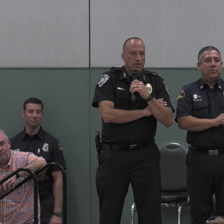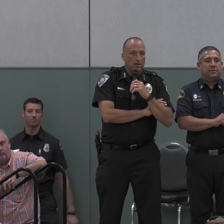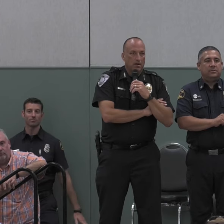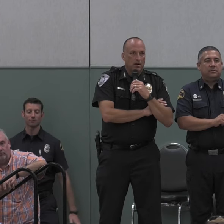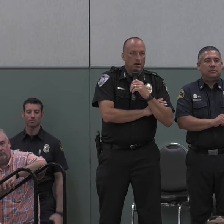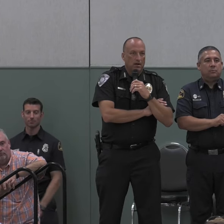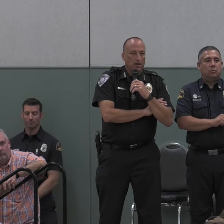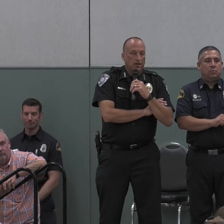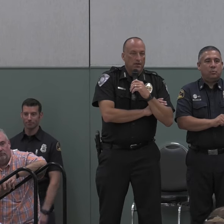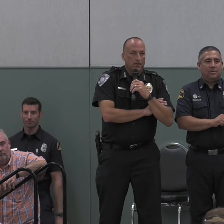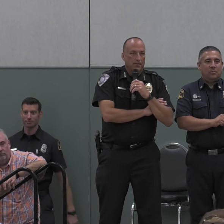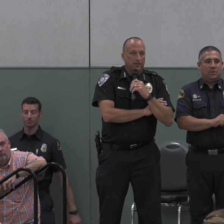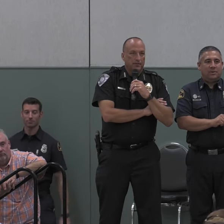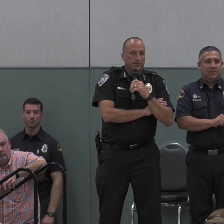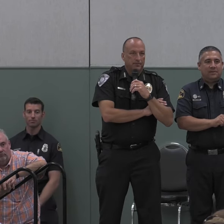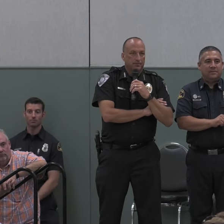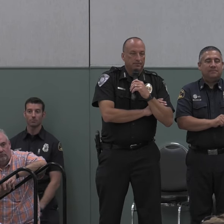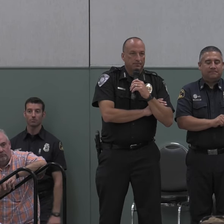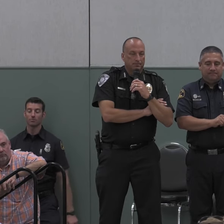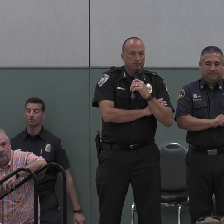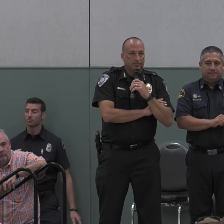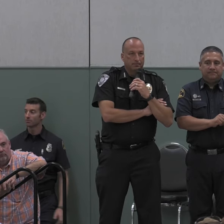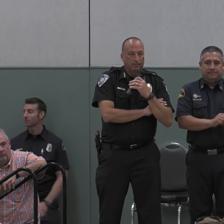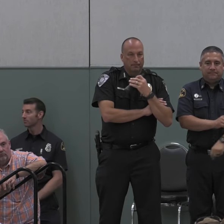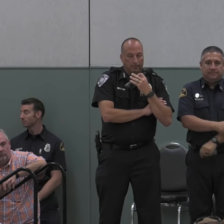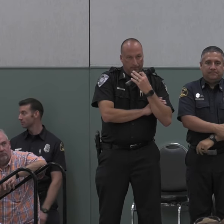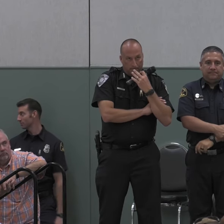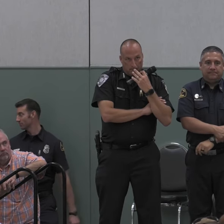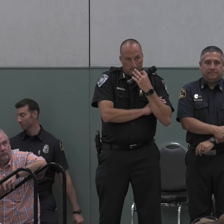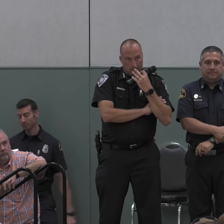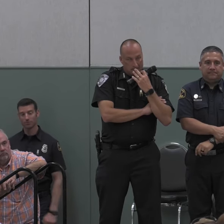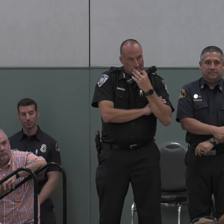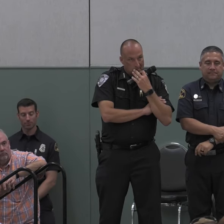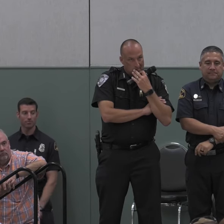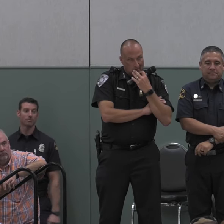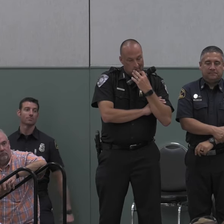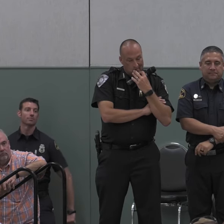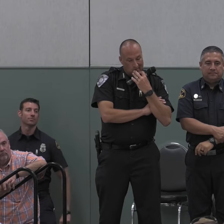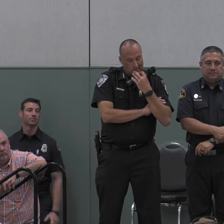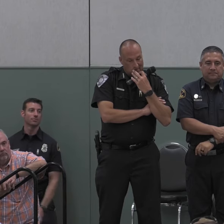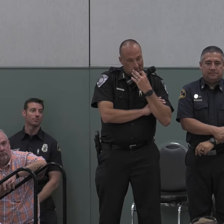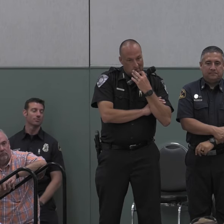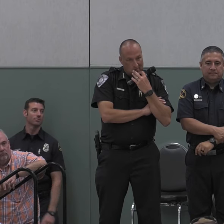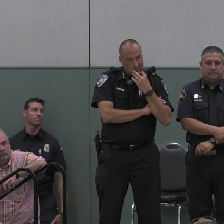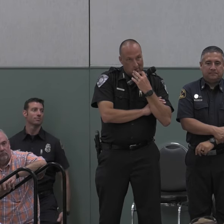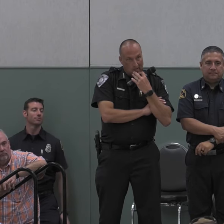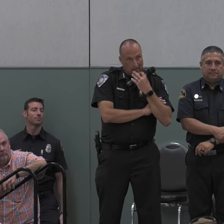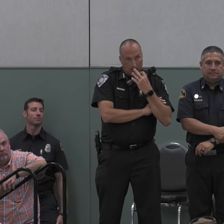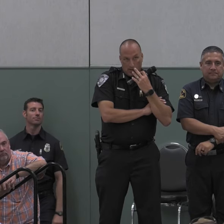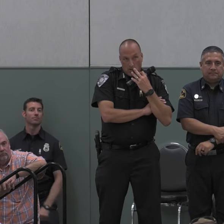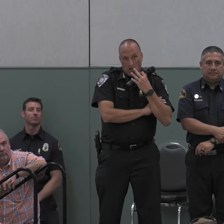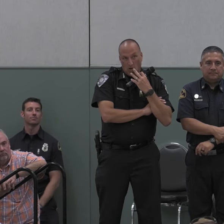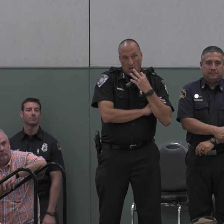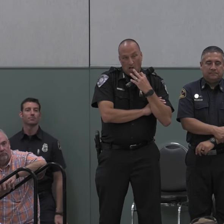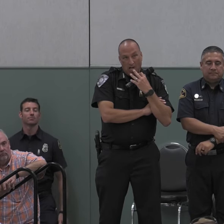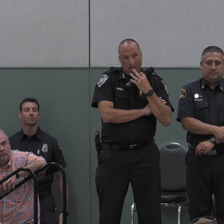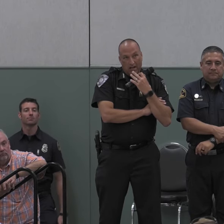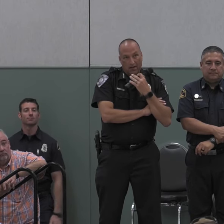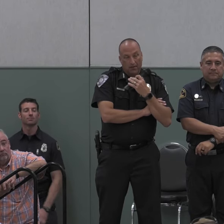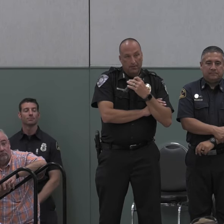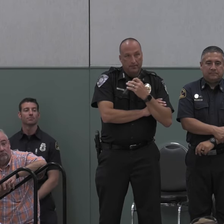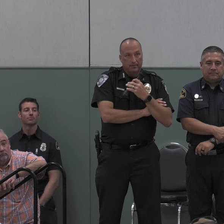assistance. Just some information, we have had people from the local community drop off money to our